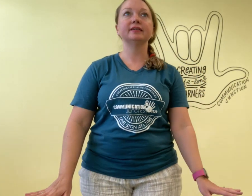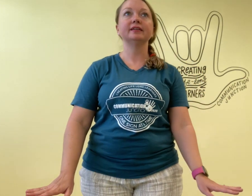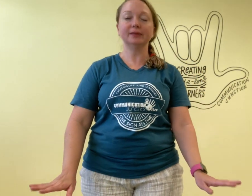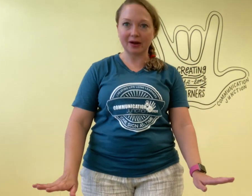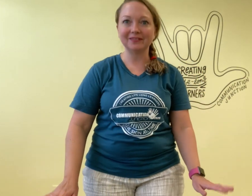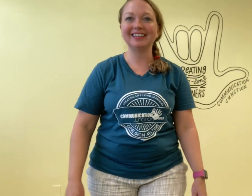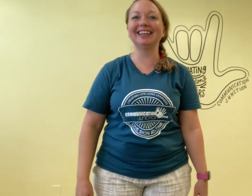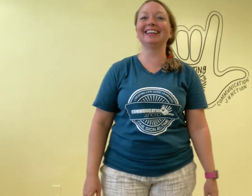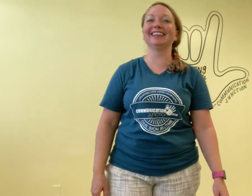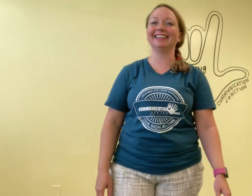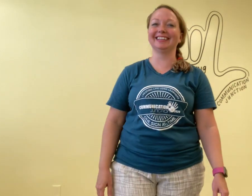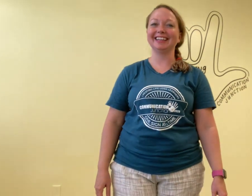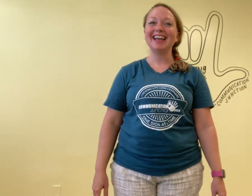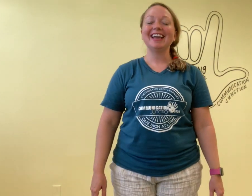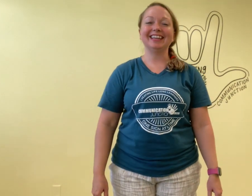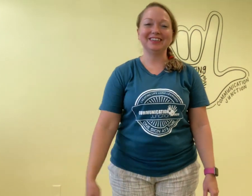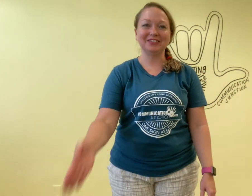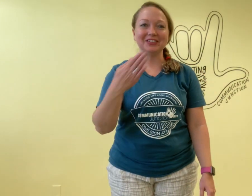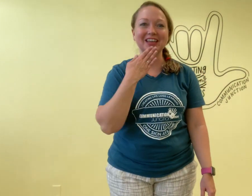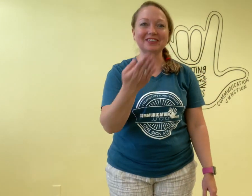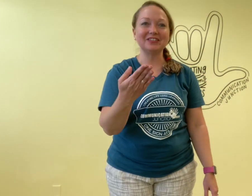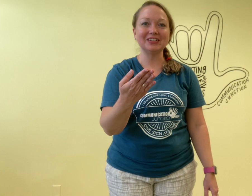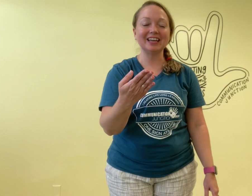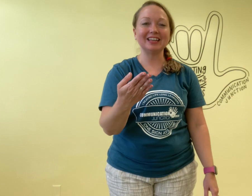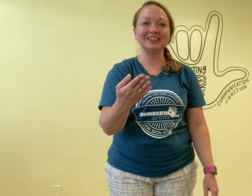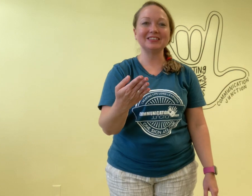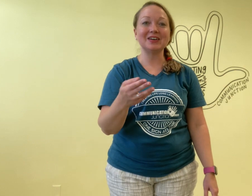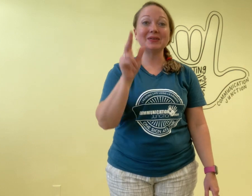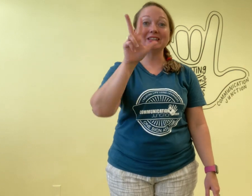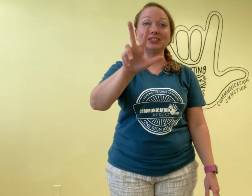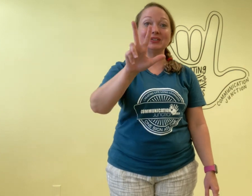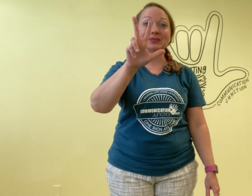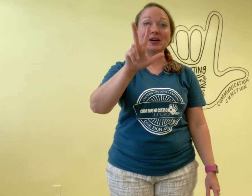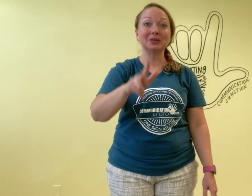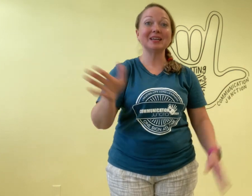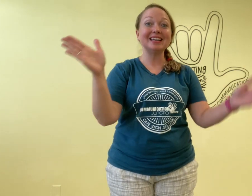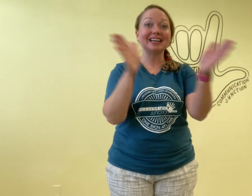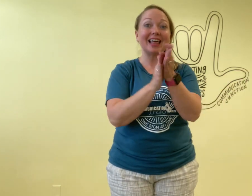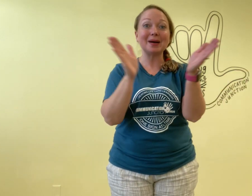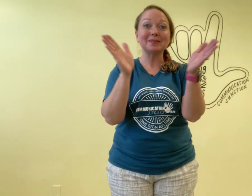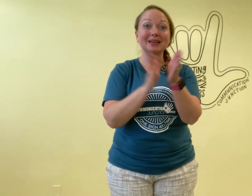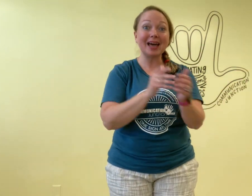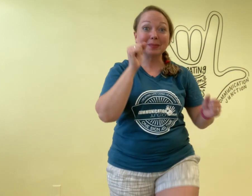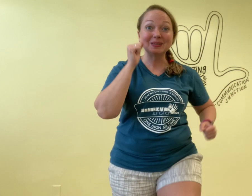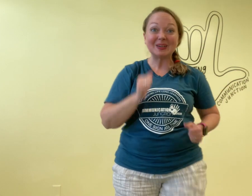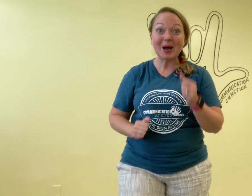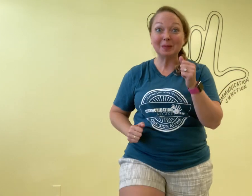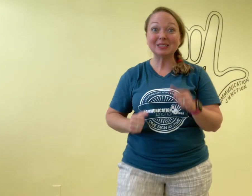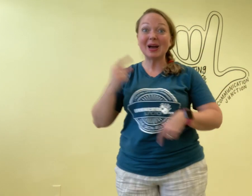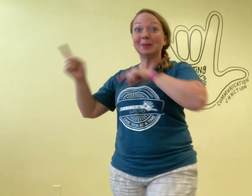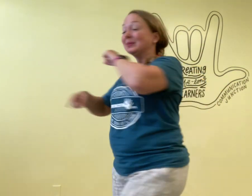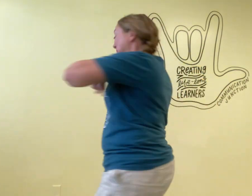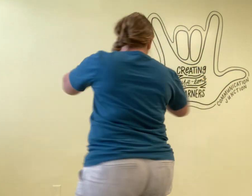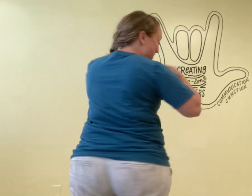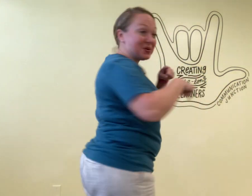we go. If you're thankful and you know it, do all 3. Clap, clap, stomp, stomp, turn